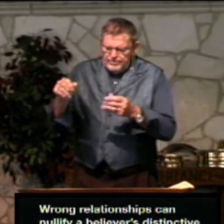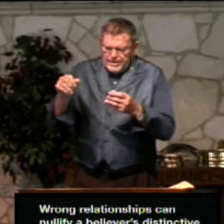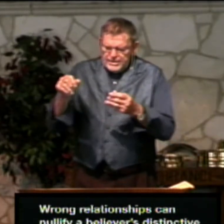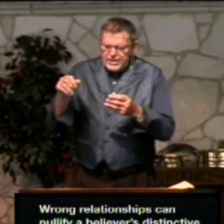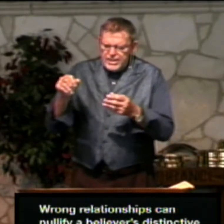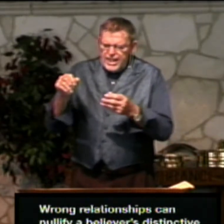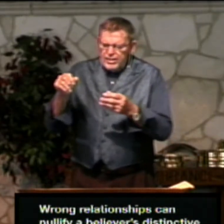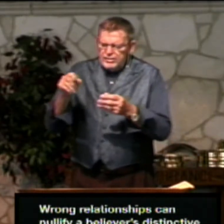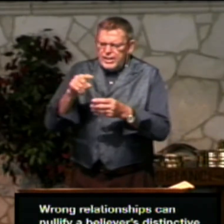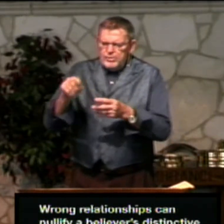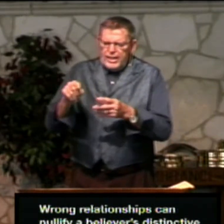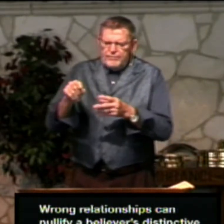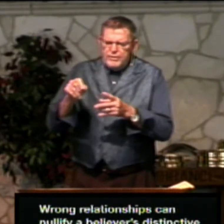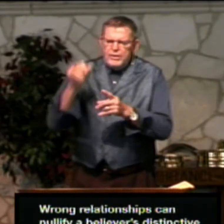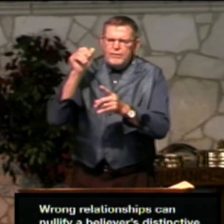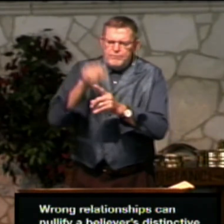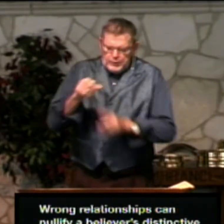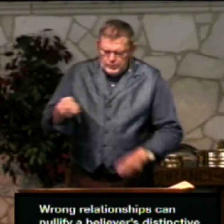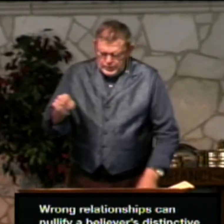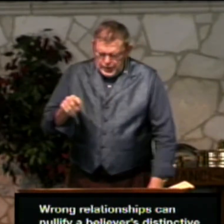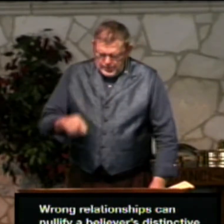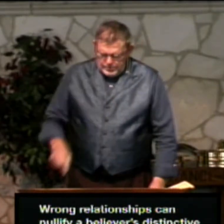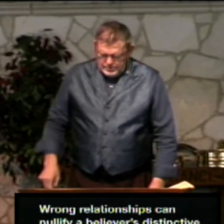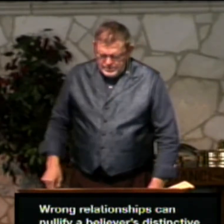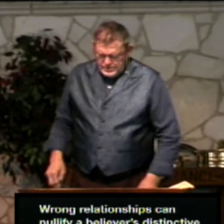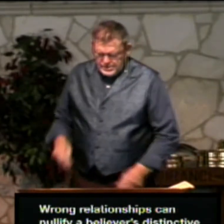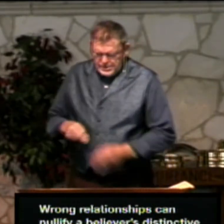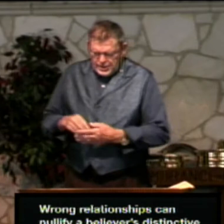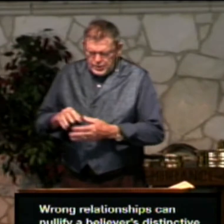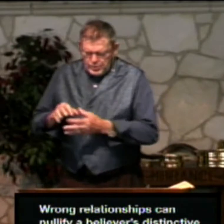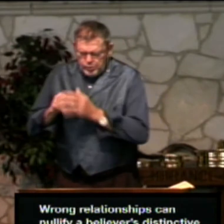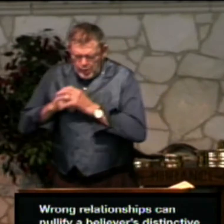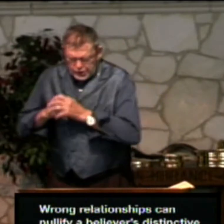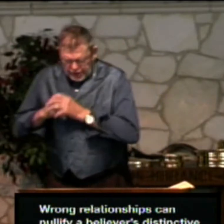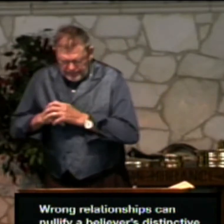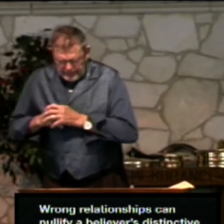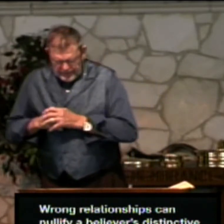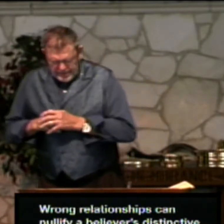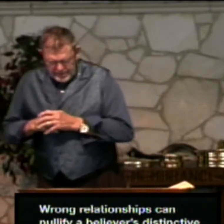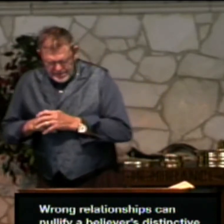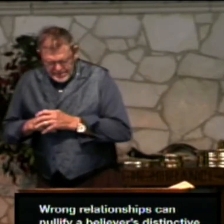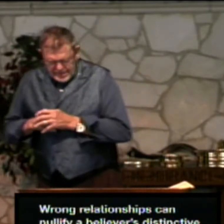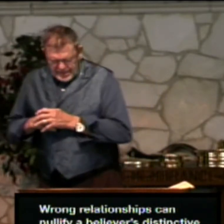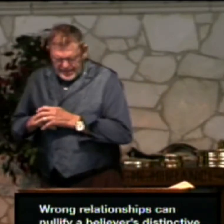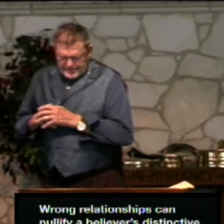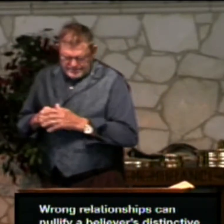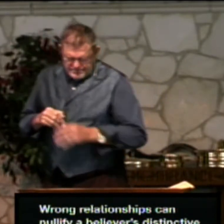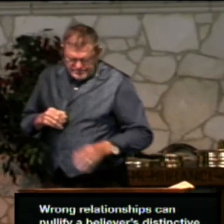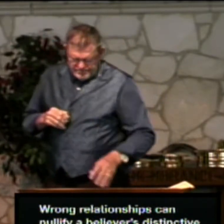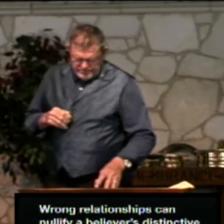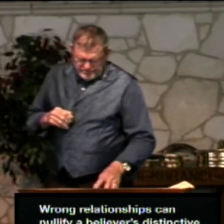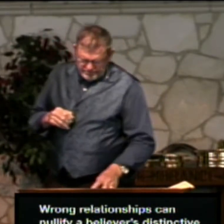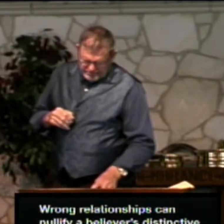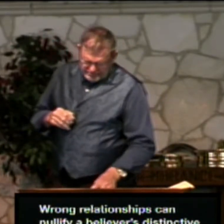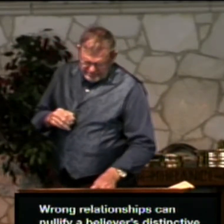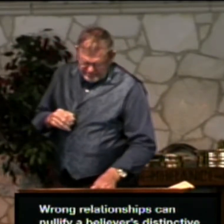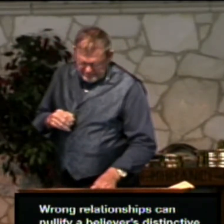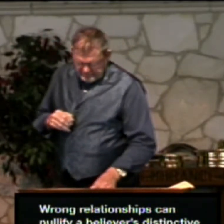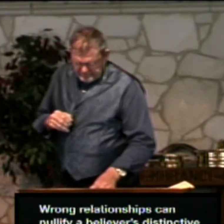would have been snares. They would have fooled you in your worship and